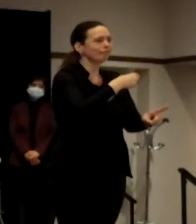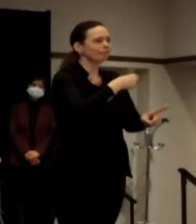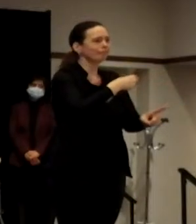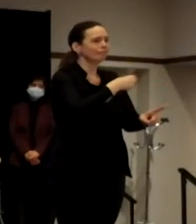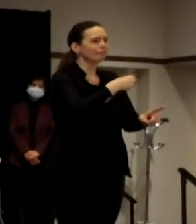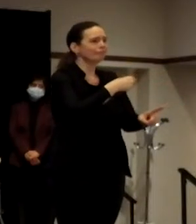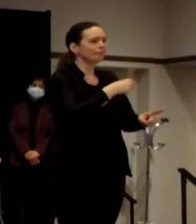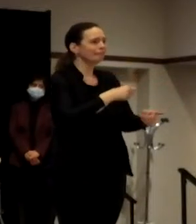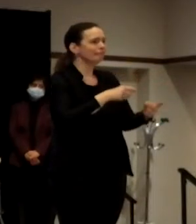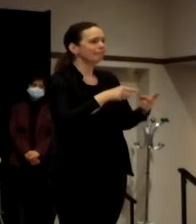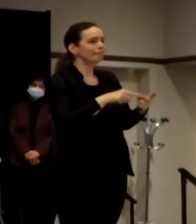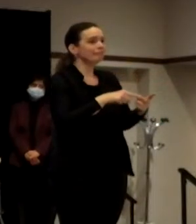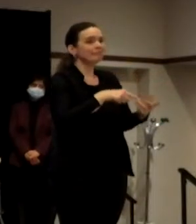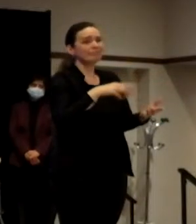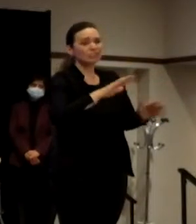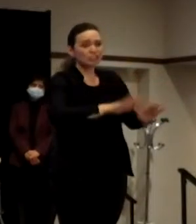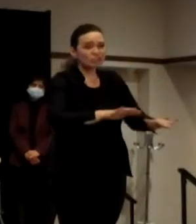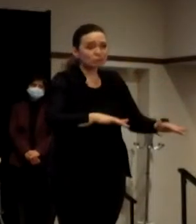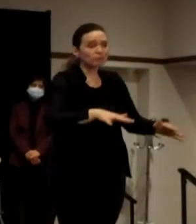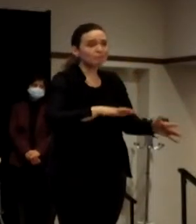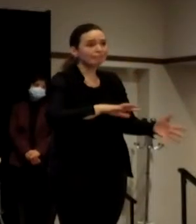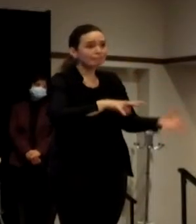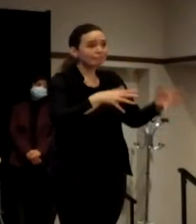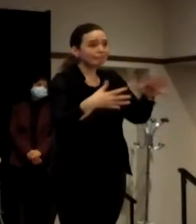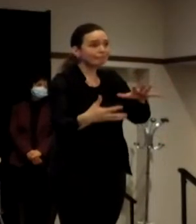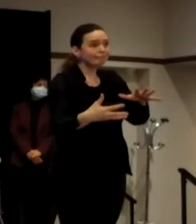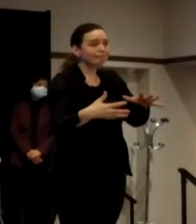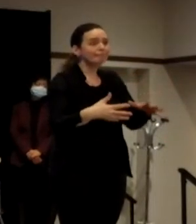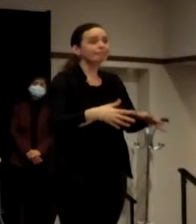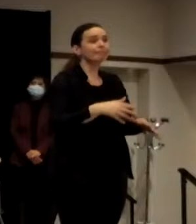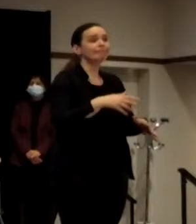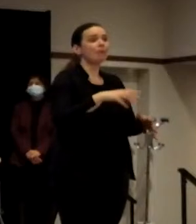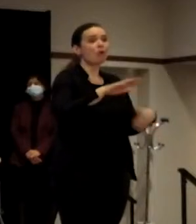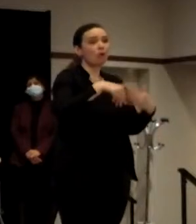and everybody that have been impacted by this